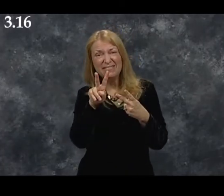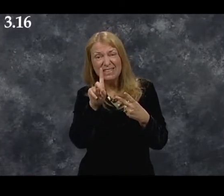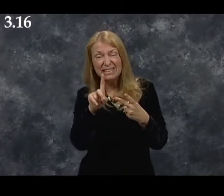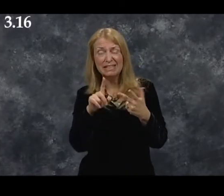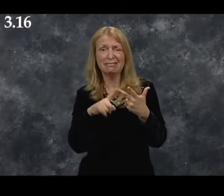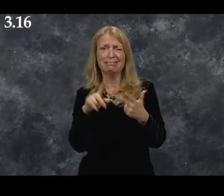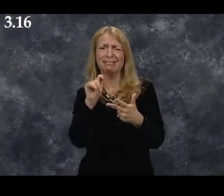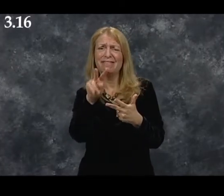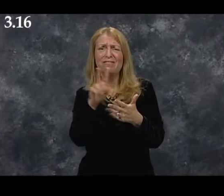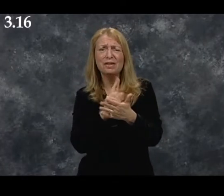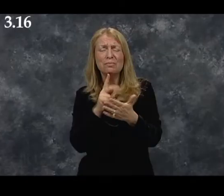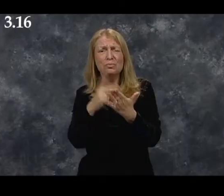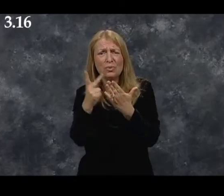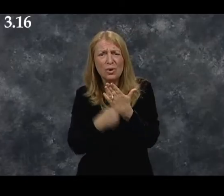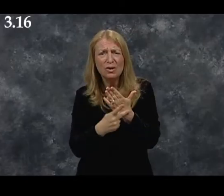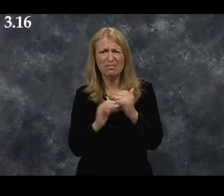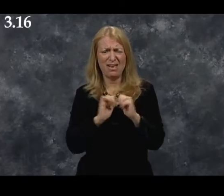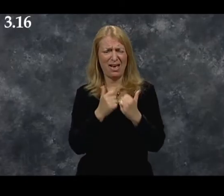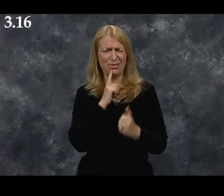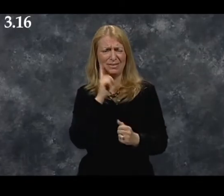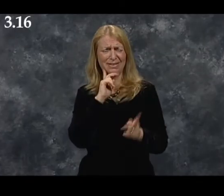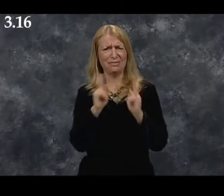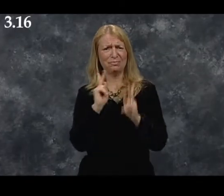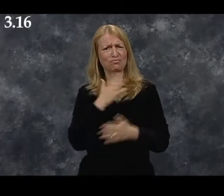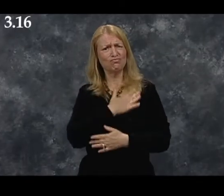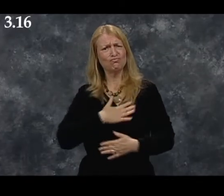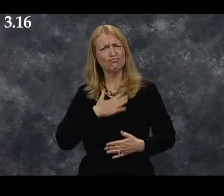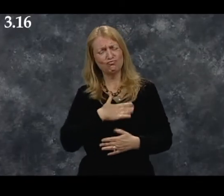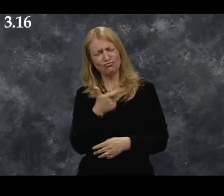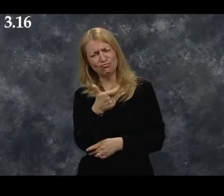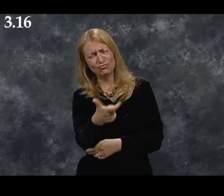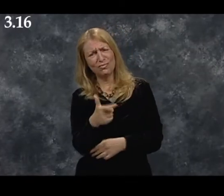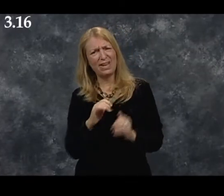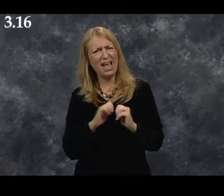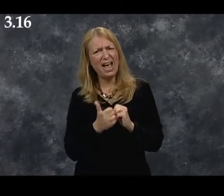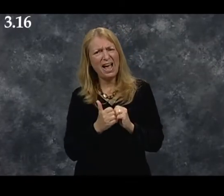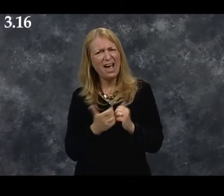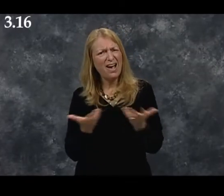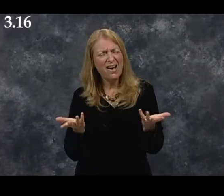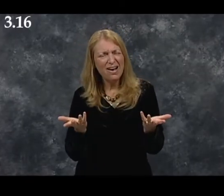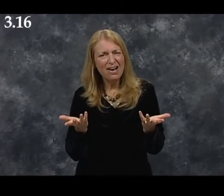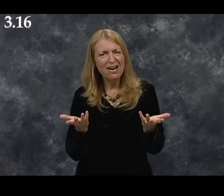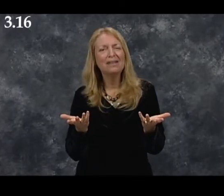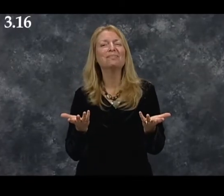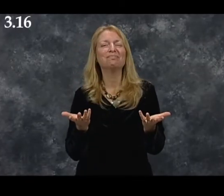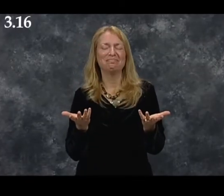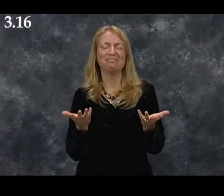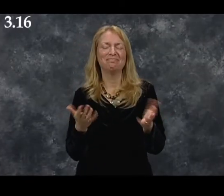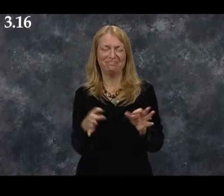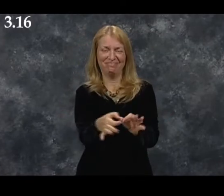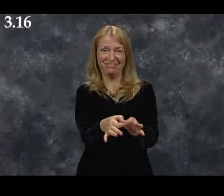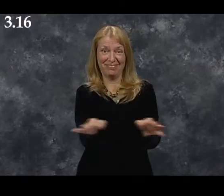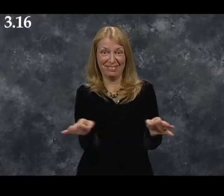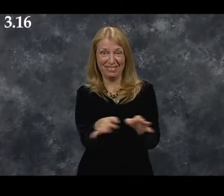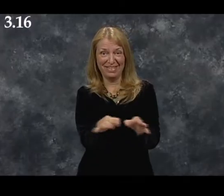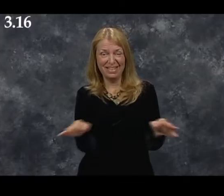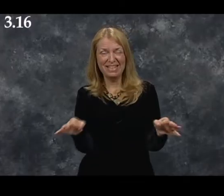You may wonder how deaf people enjoy movies and DVDs and television programs. Well,